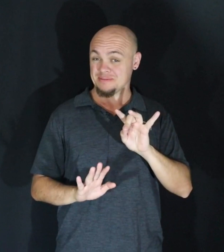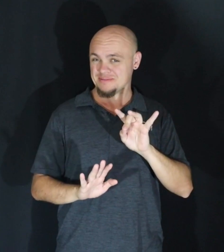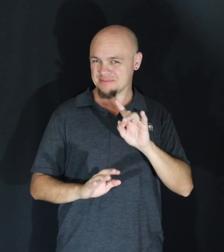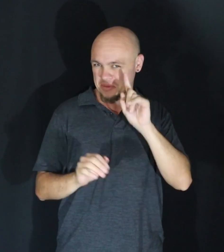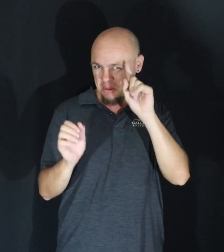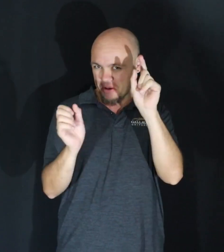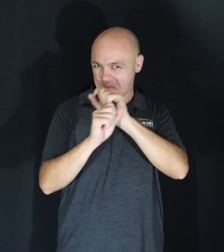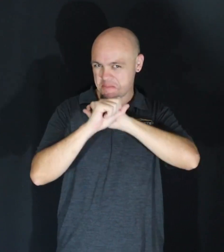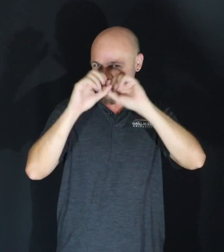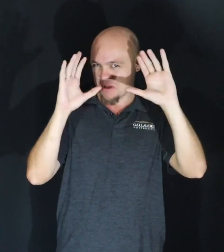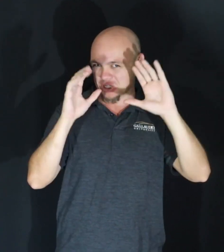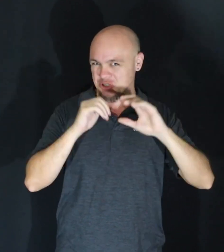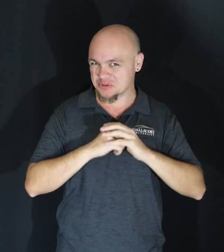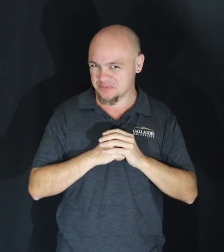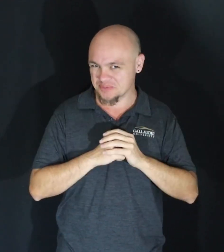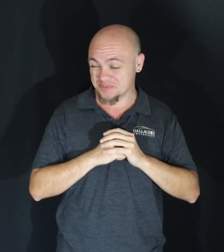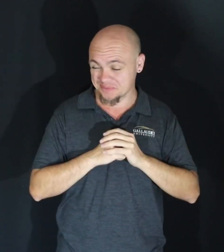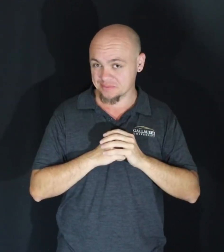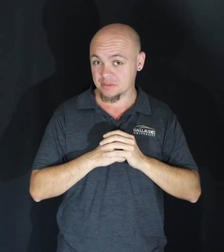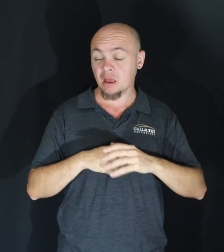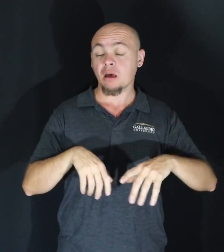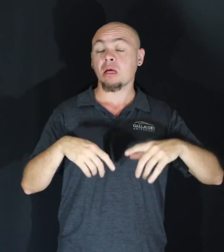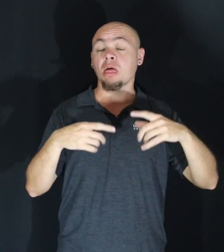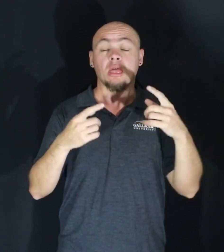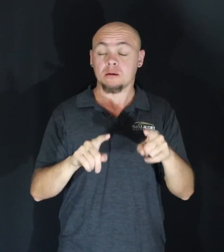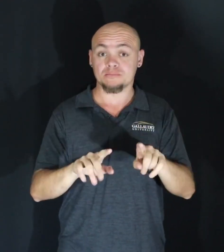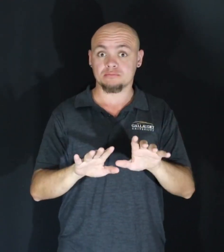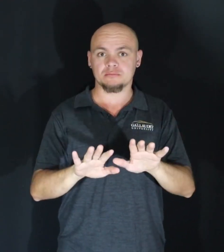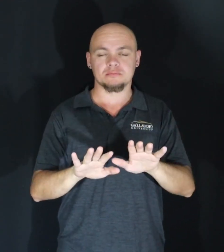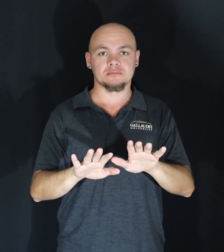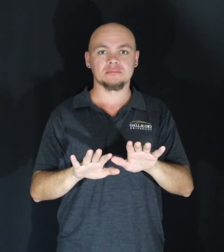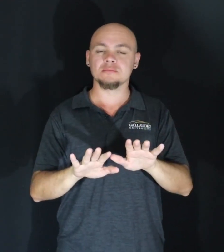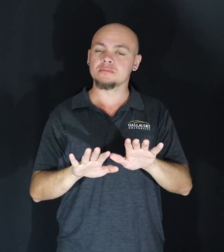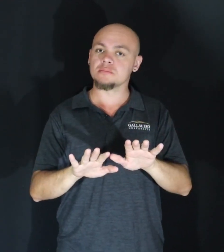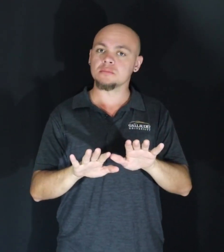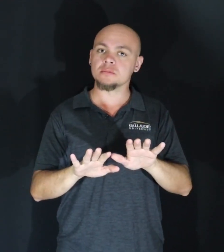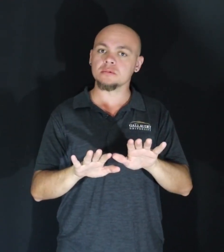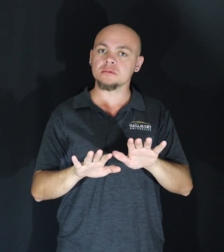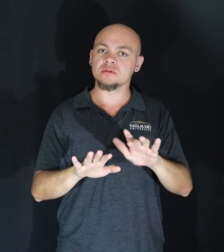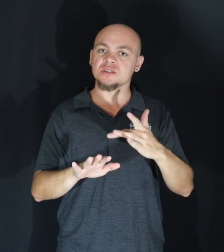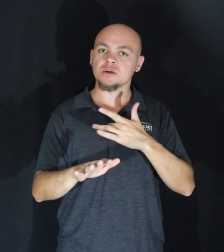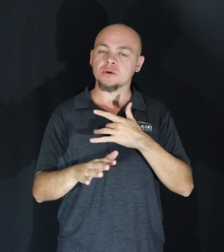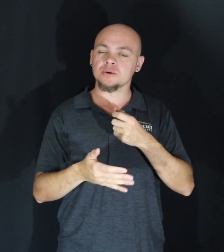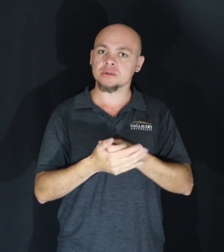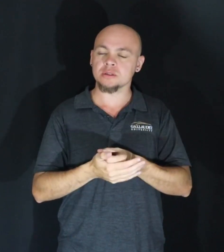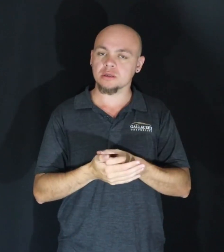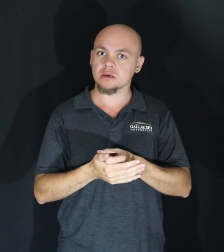picture? And then it happened. I had a heart attack.